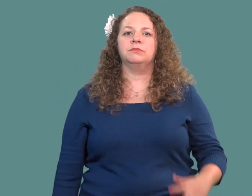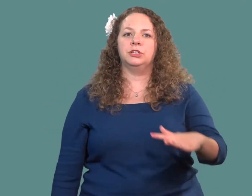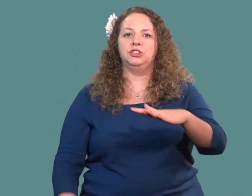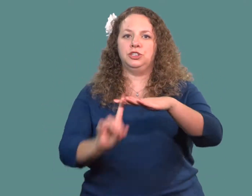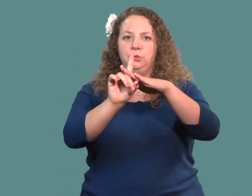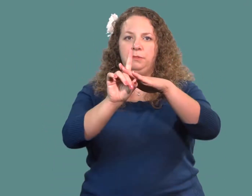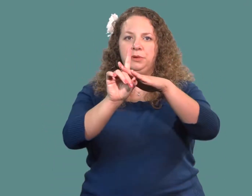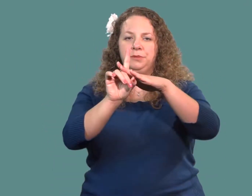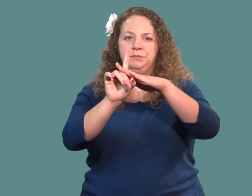Show up.